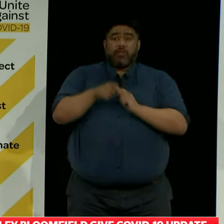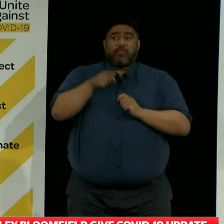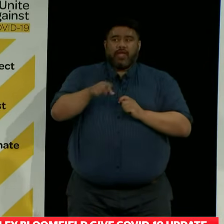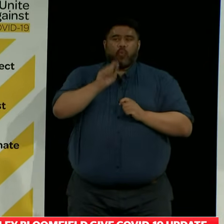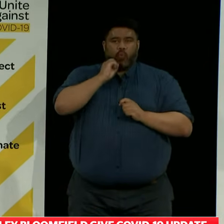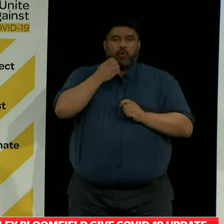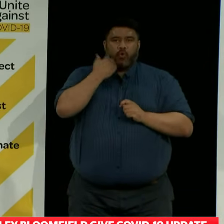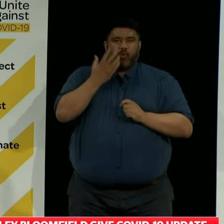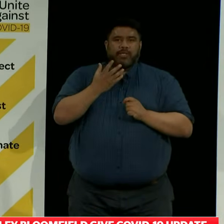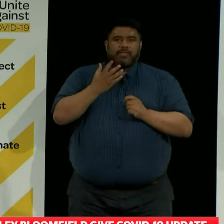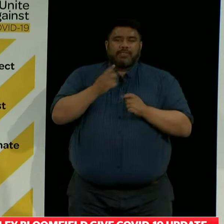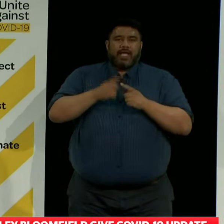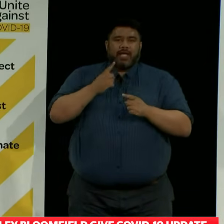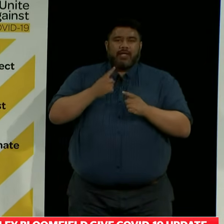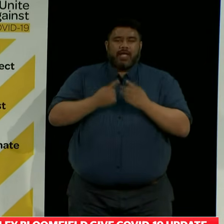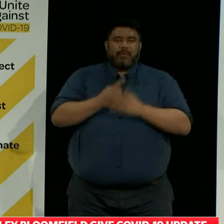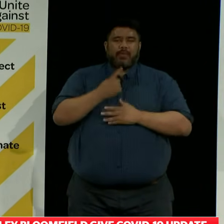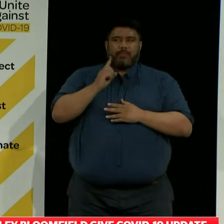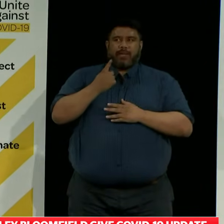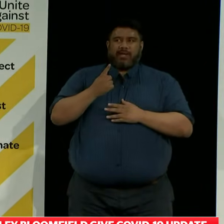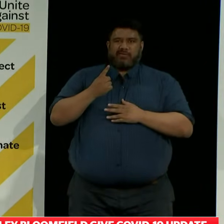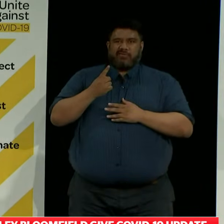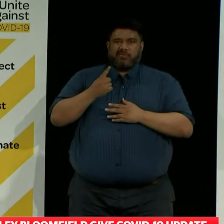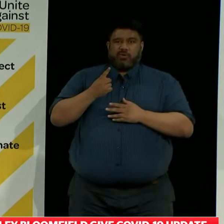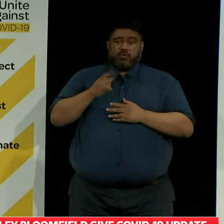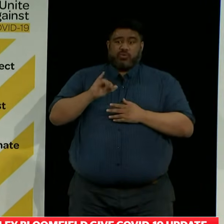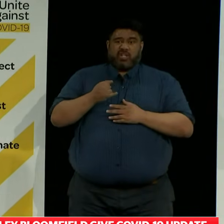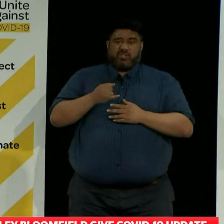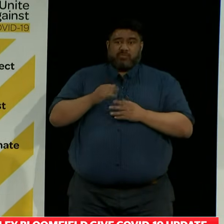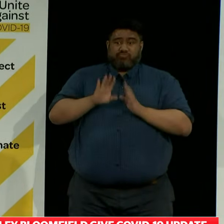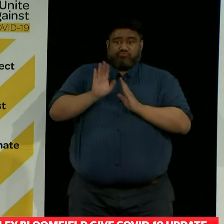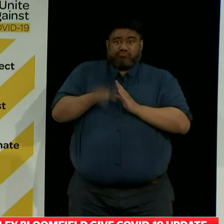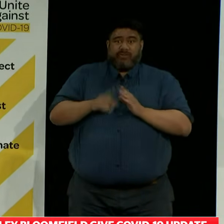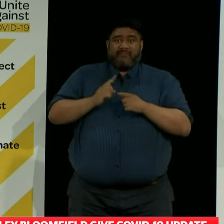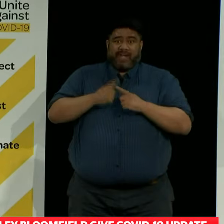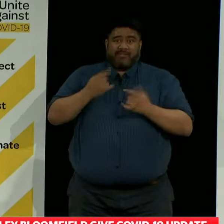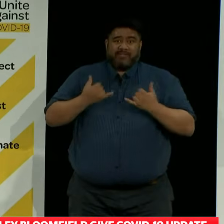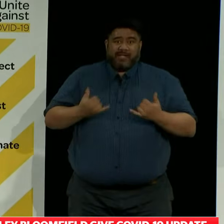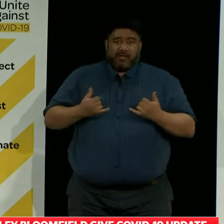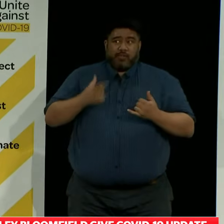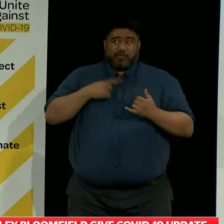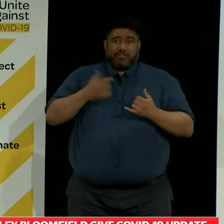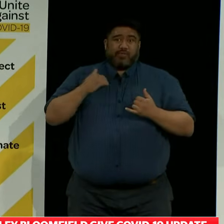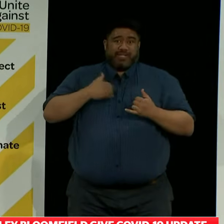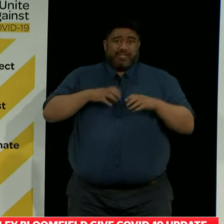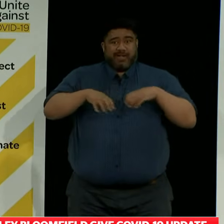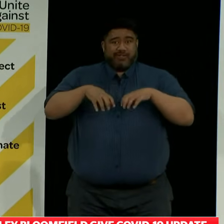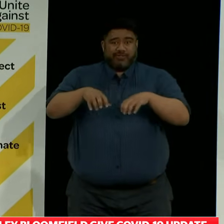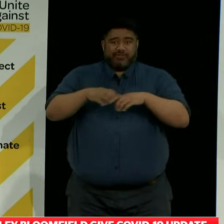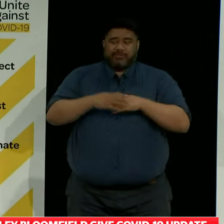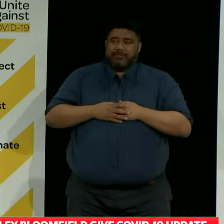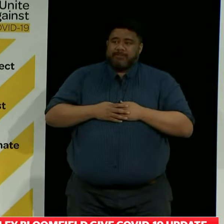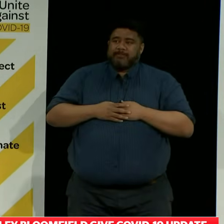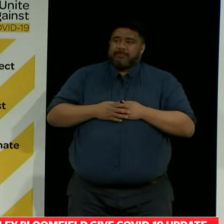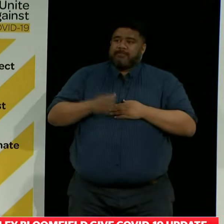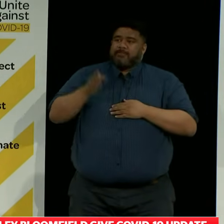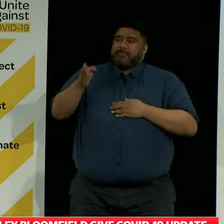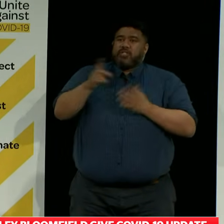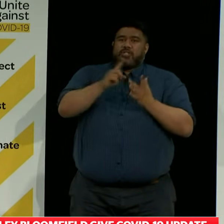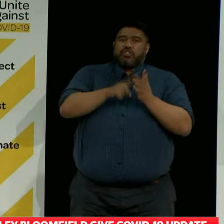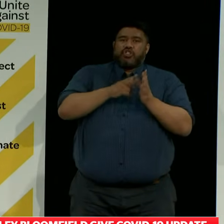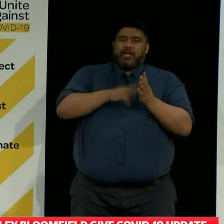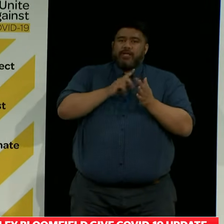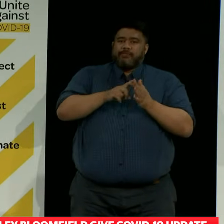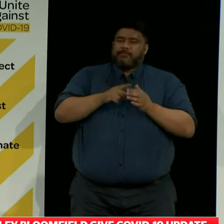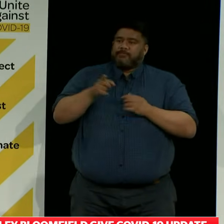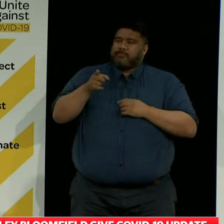been somewhat accelerated. Can you clarify what Dr. Bloomfield just said? Sorry, I'll come to Jane and then happy to come back. Can you